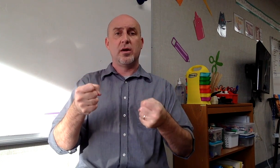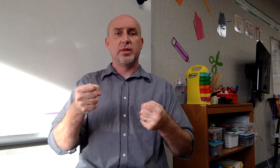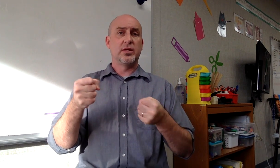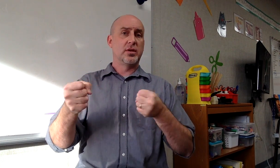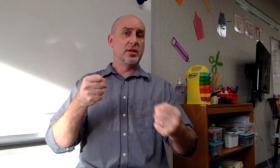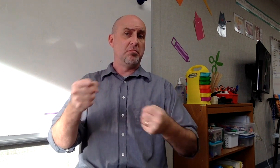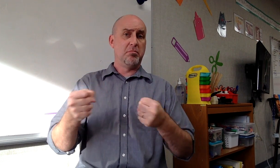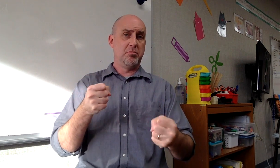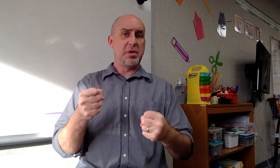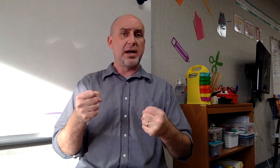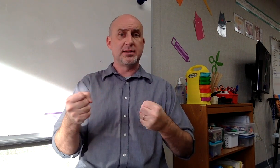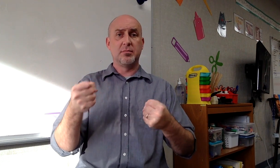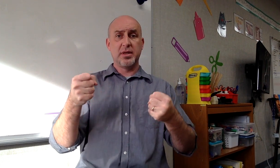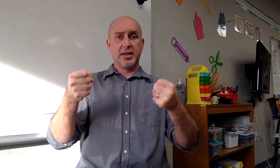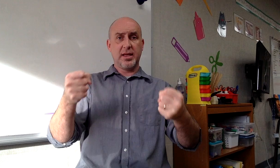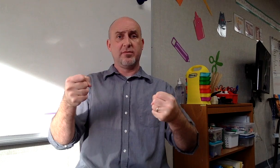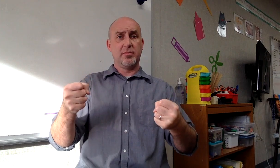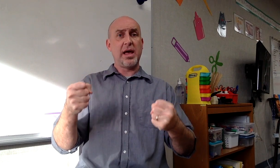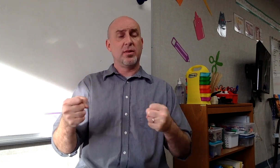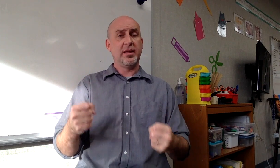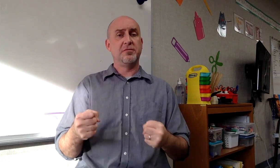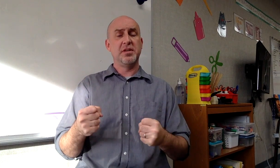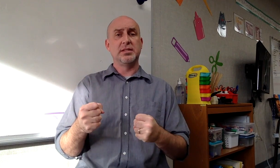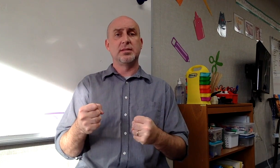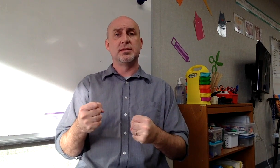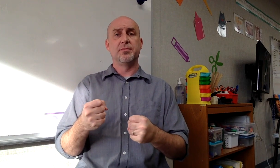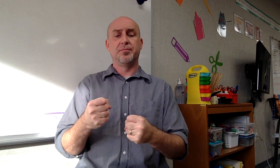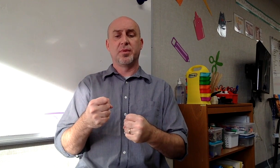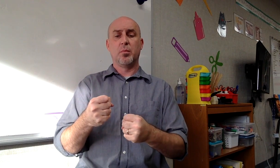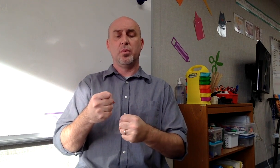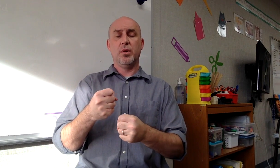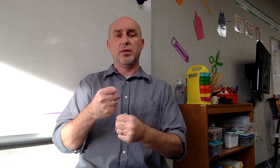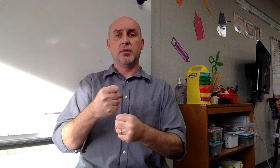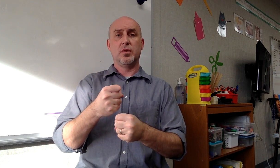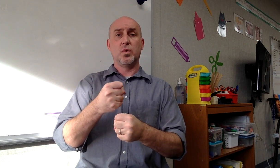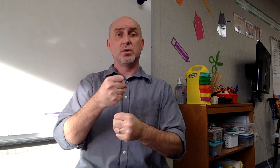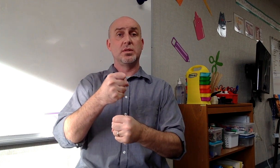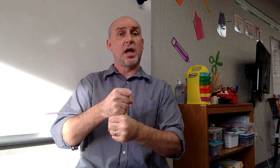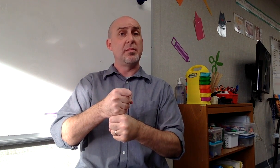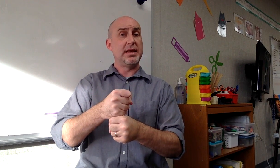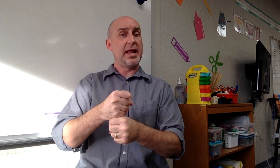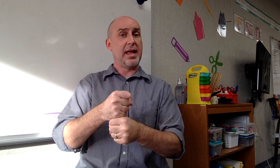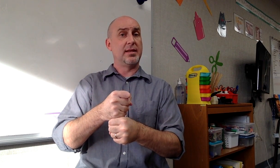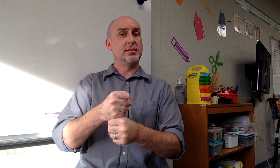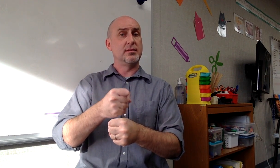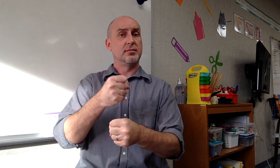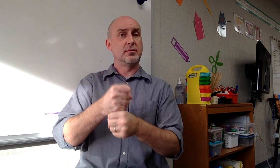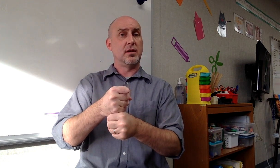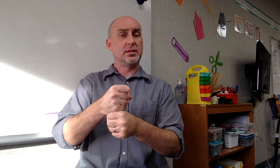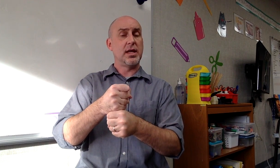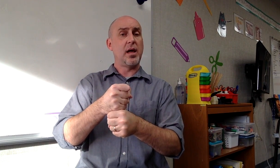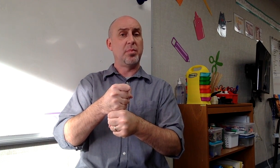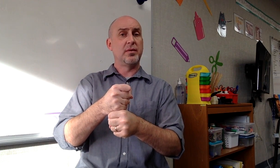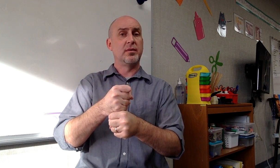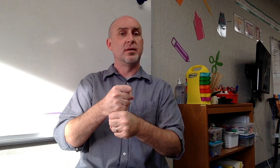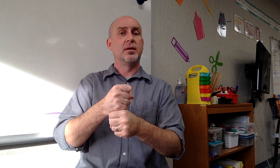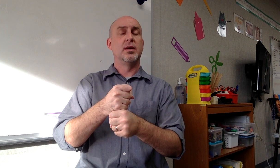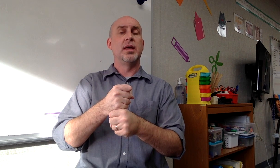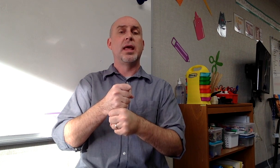like you're going to box somebody, have them out like fists. Put your dominant hand on top, and